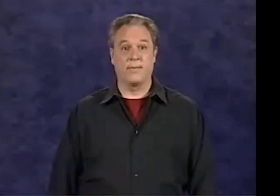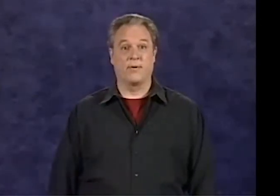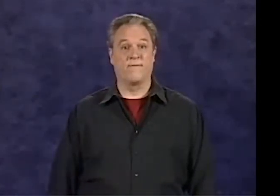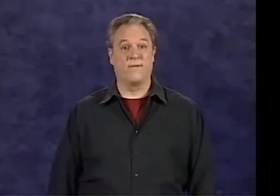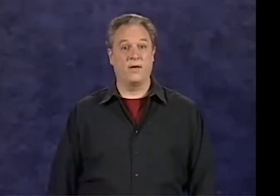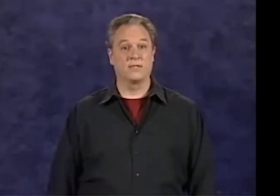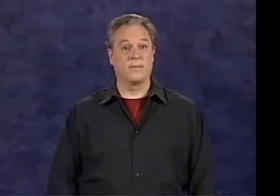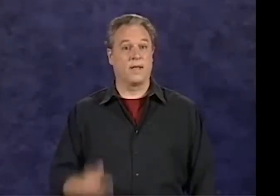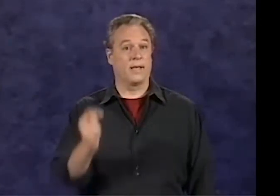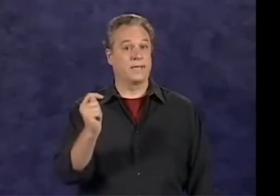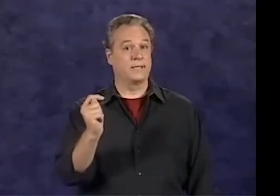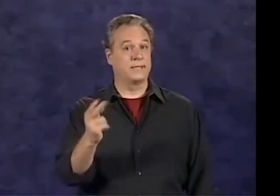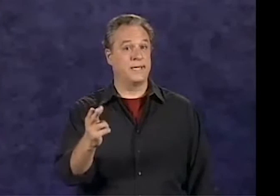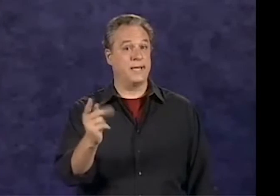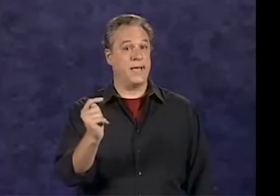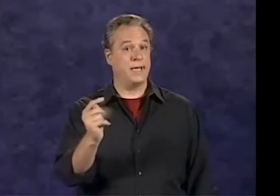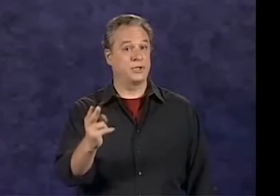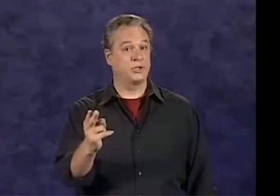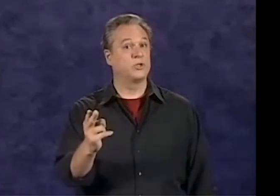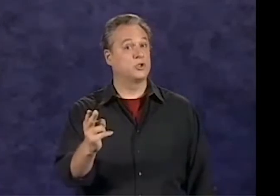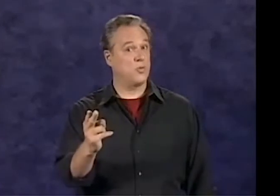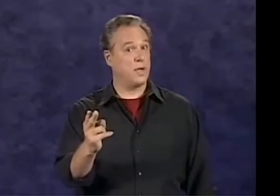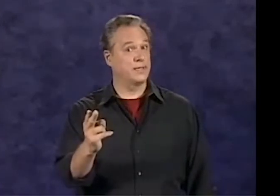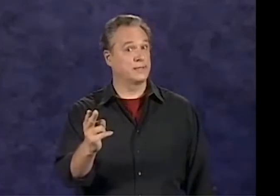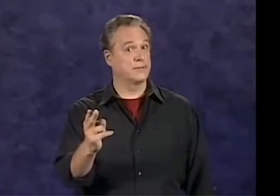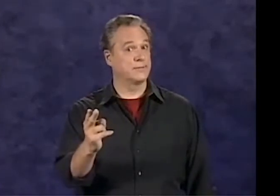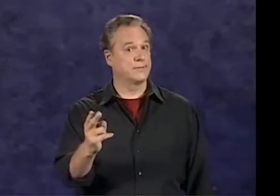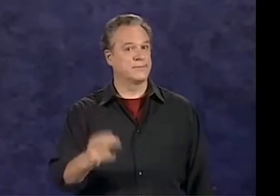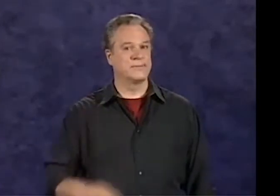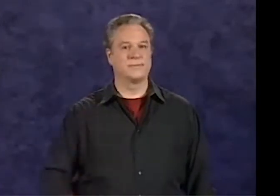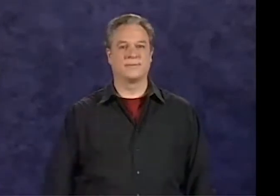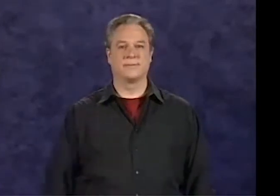people fingerspelling TH twice.